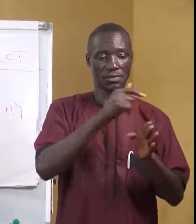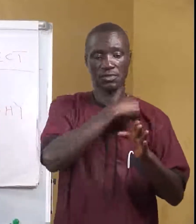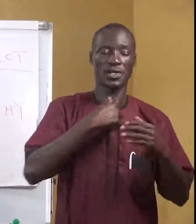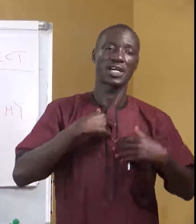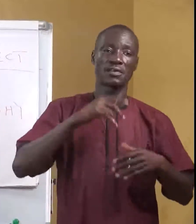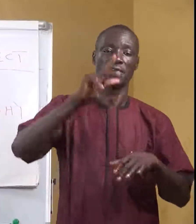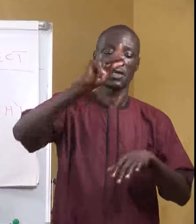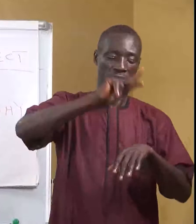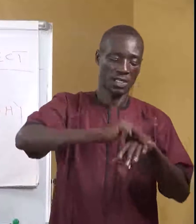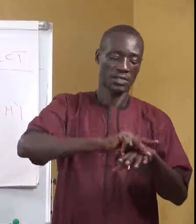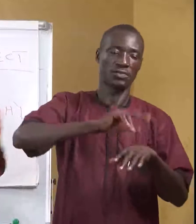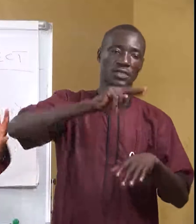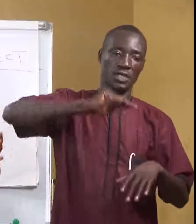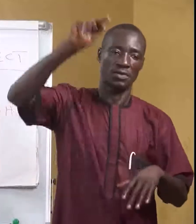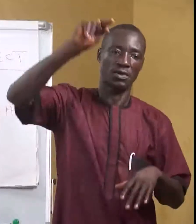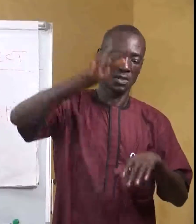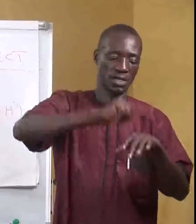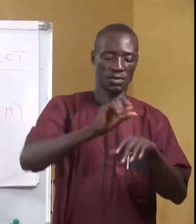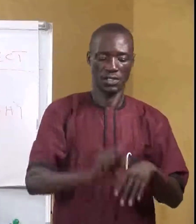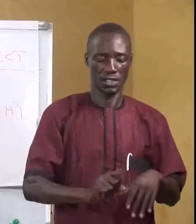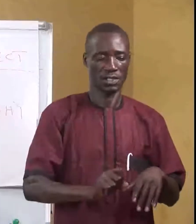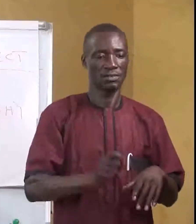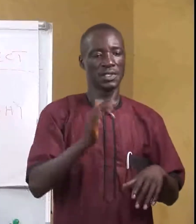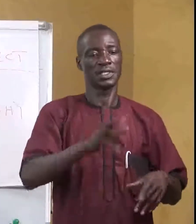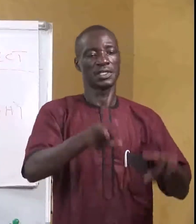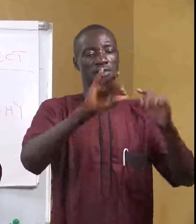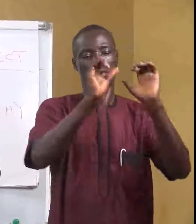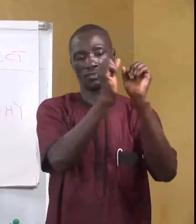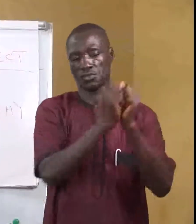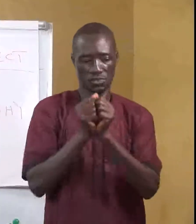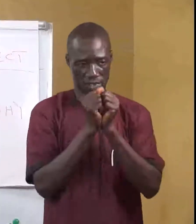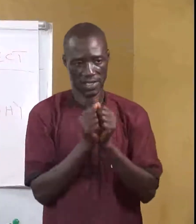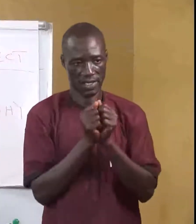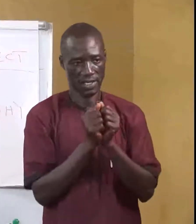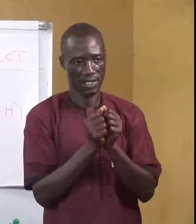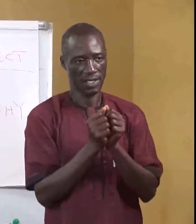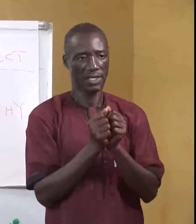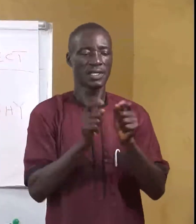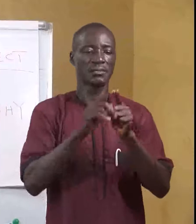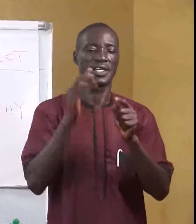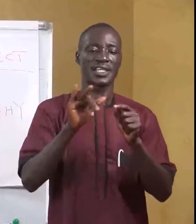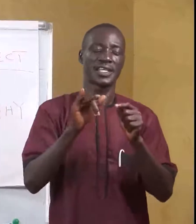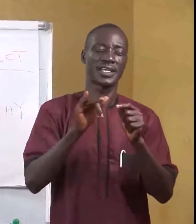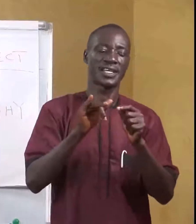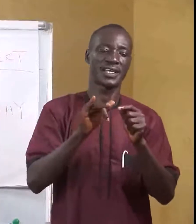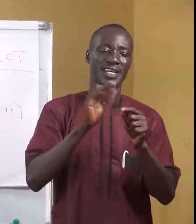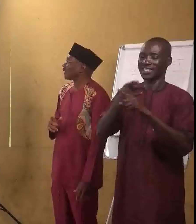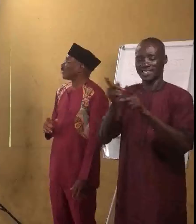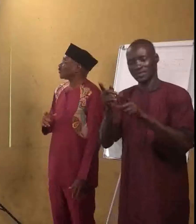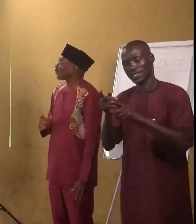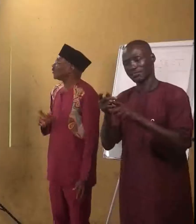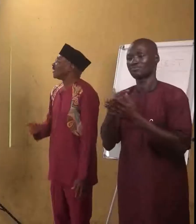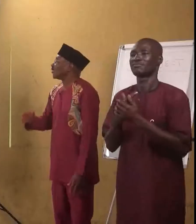come together. They are big towns, but they come together. But all of them are operating in different entity like